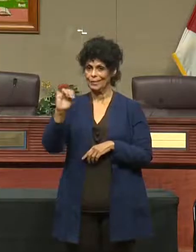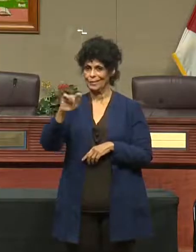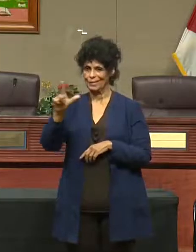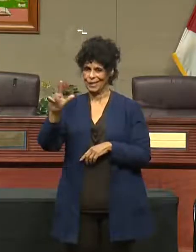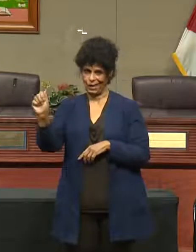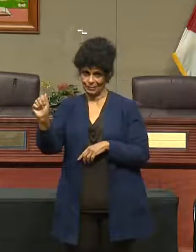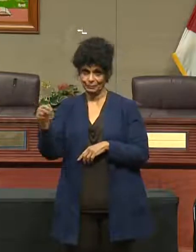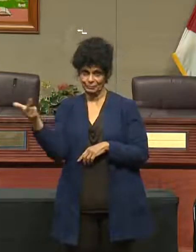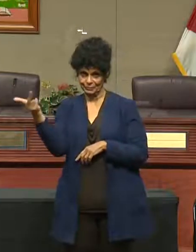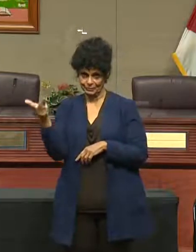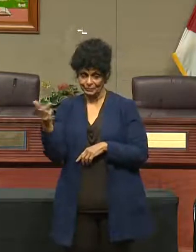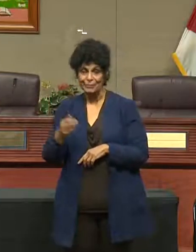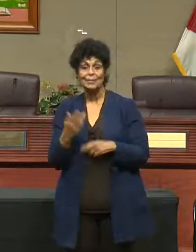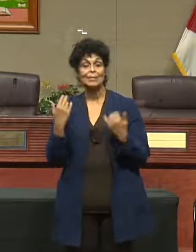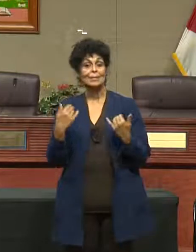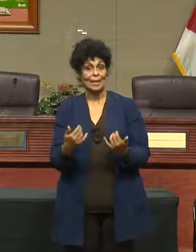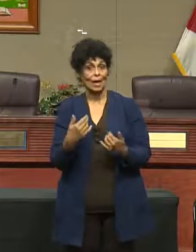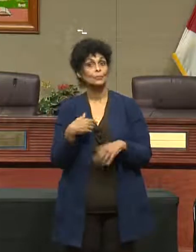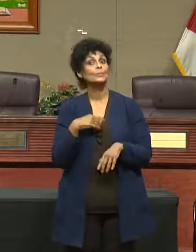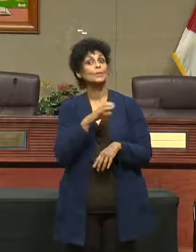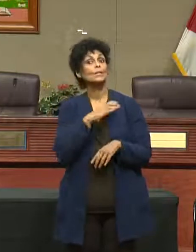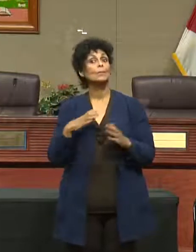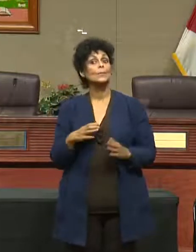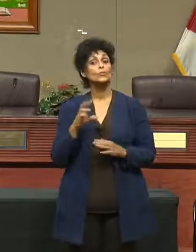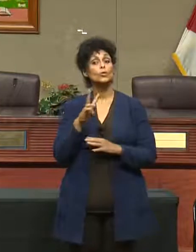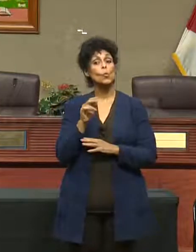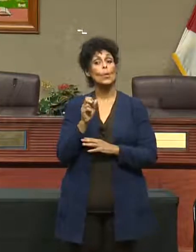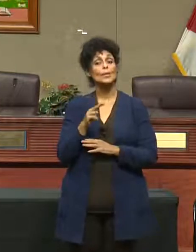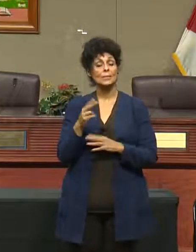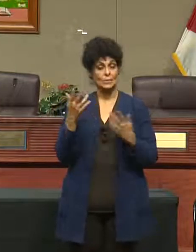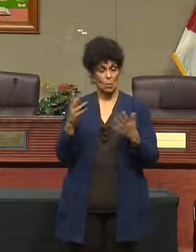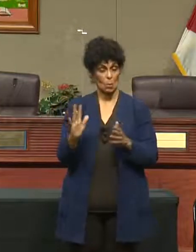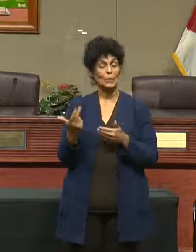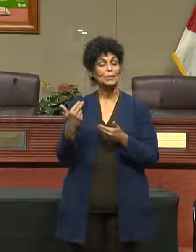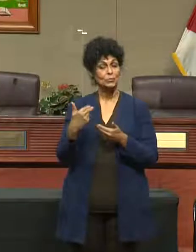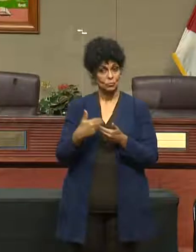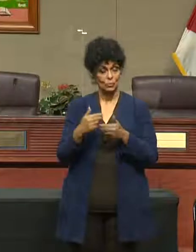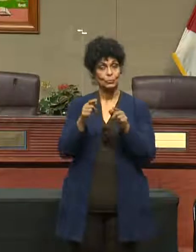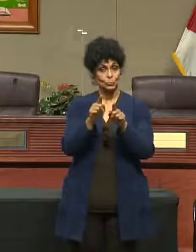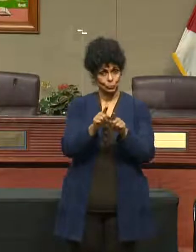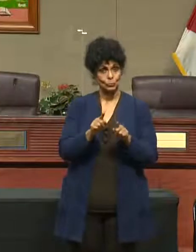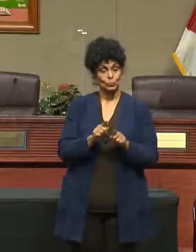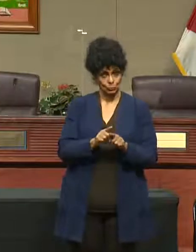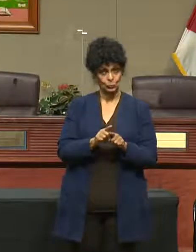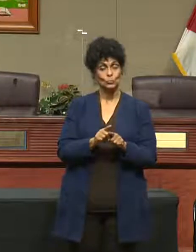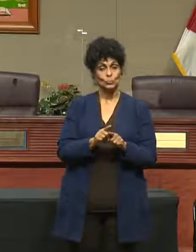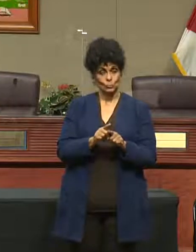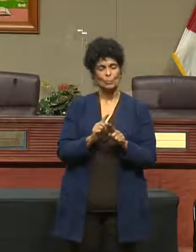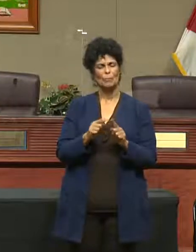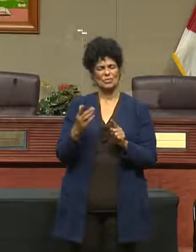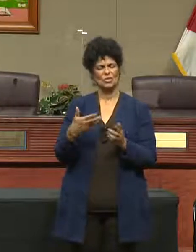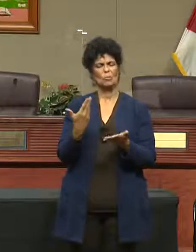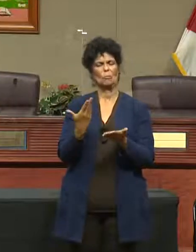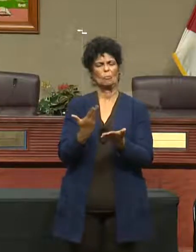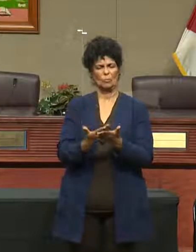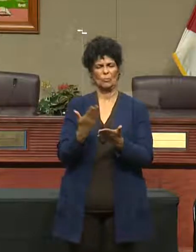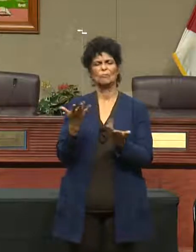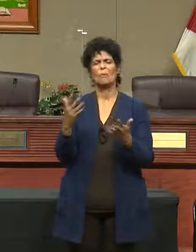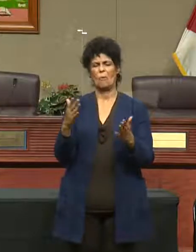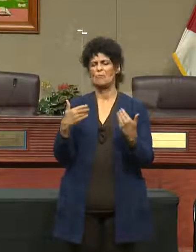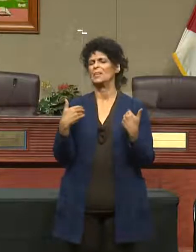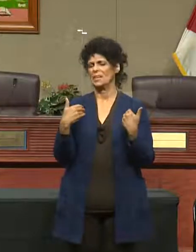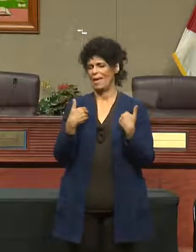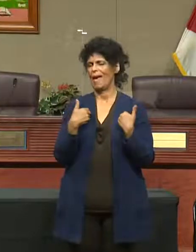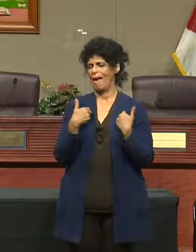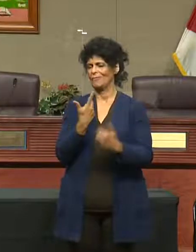Now, Commissioner Wilson has joined us already as well, but she has proof that she's already received the vaccine,